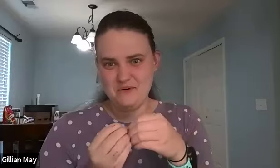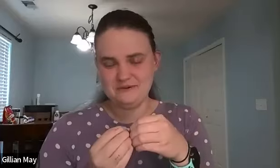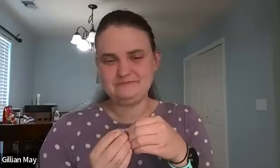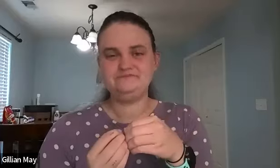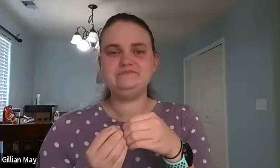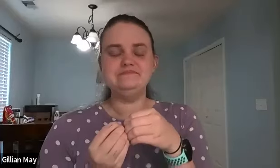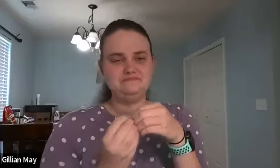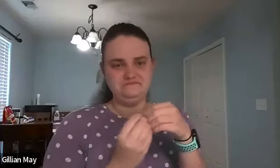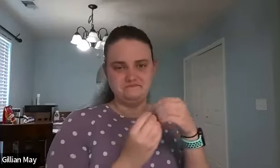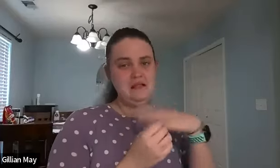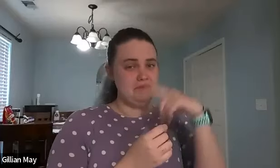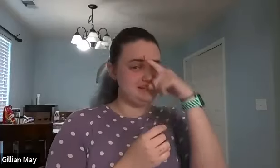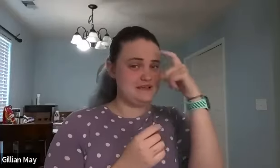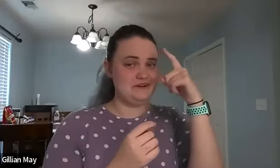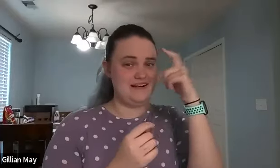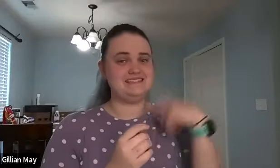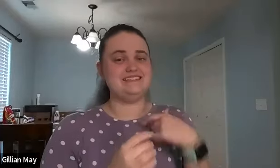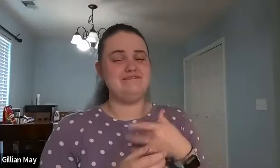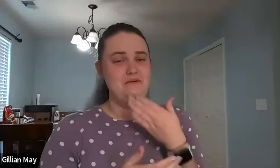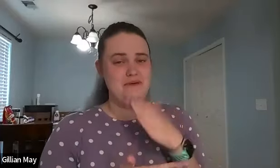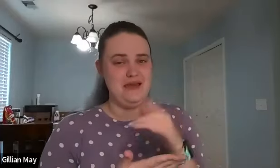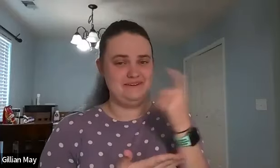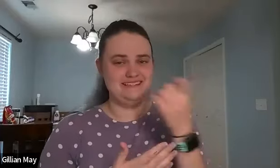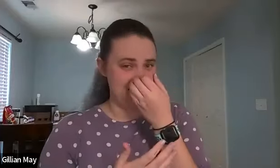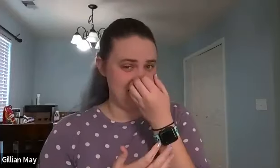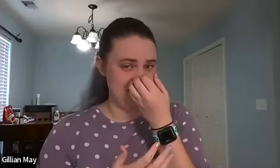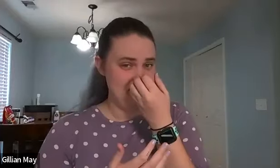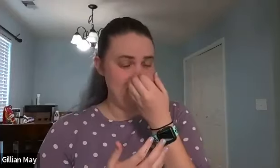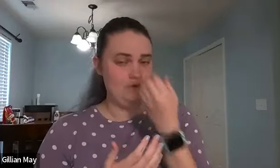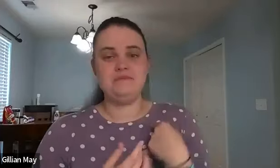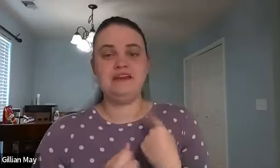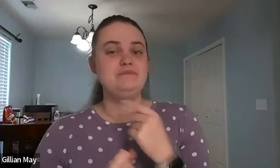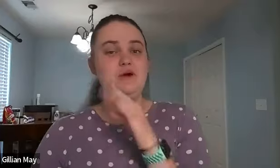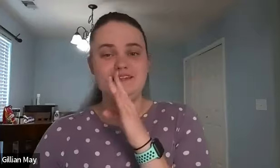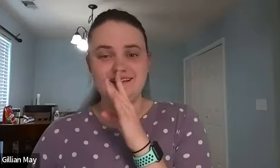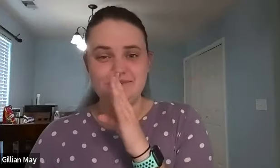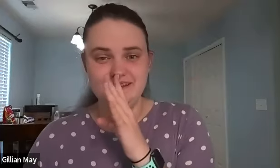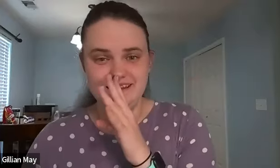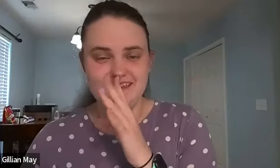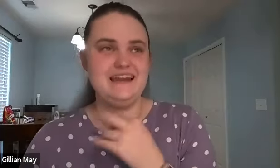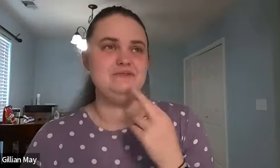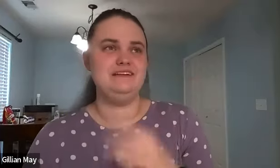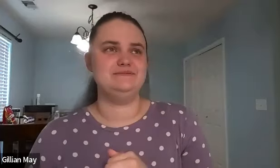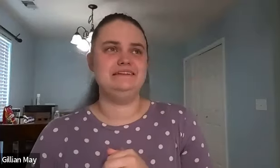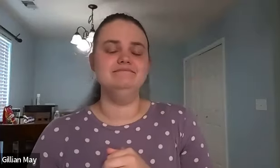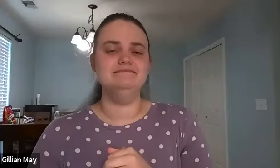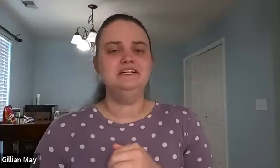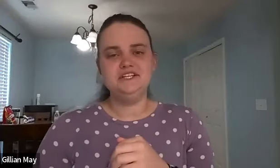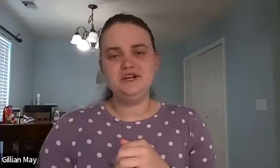more. My summer classes, I felt bad because I would come in, I'd be only like speaking, and then I realized I'm like, I